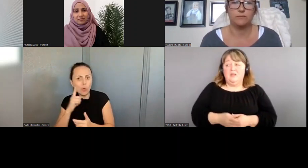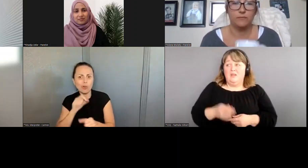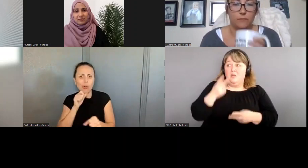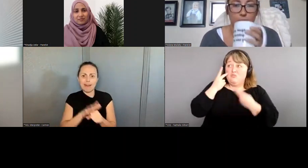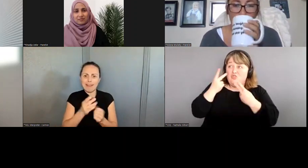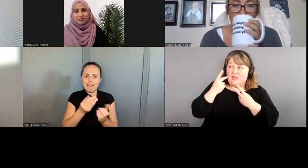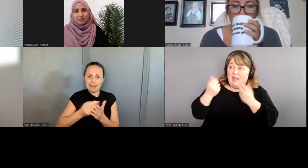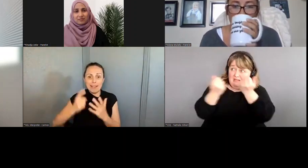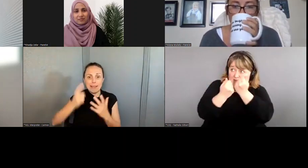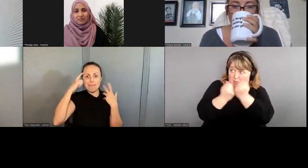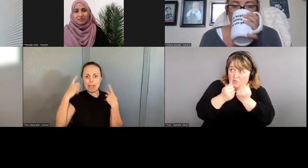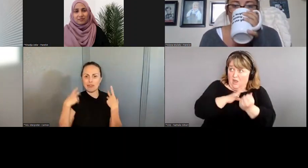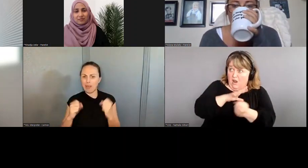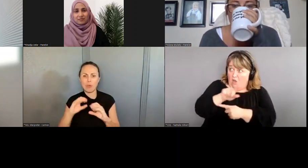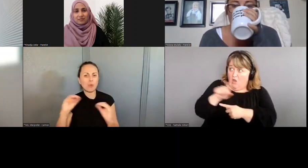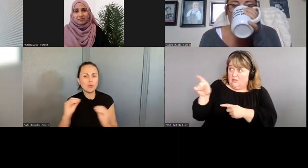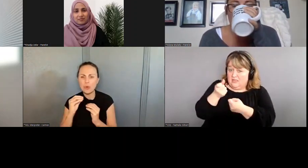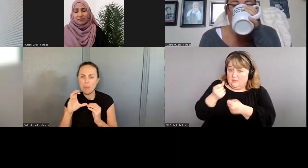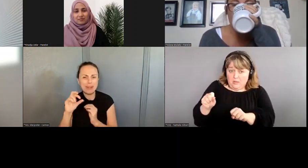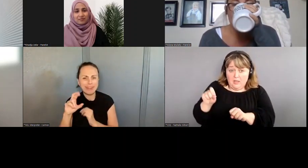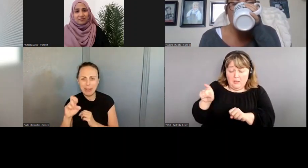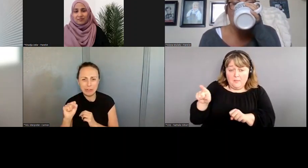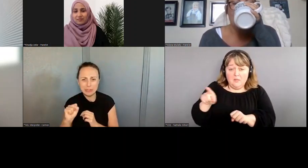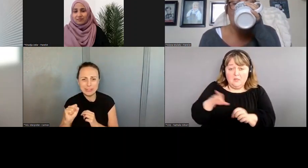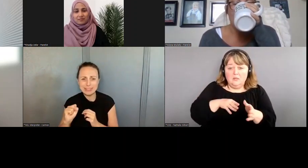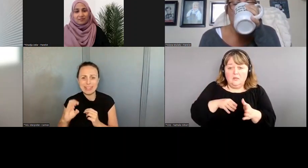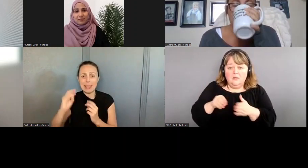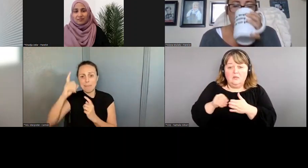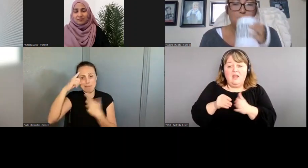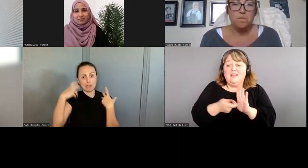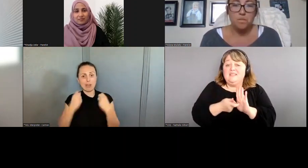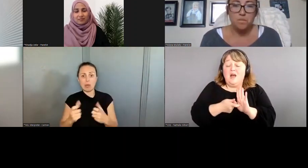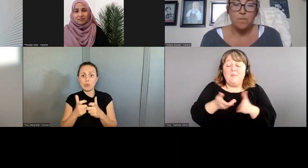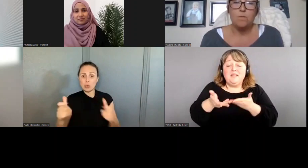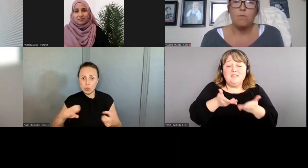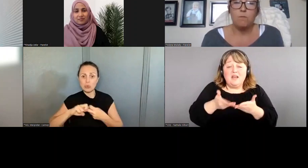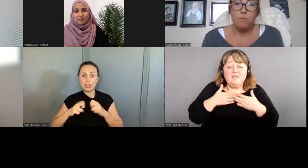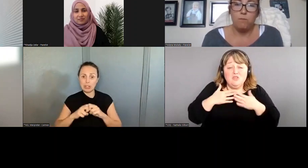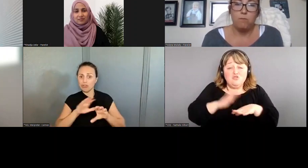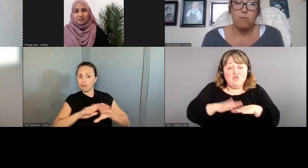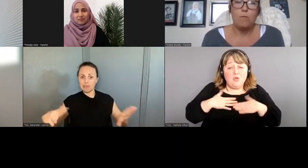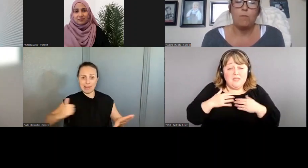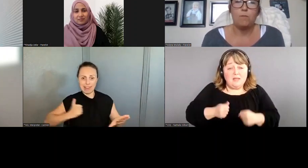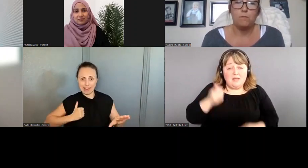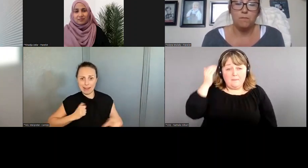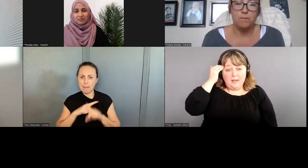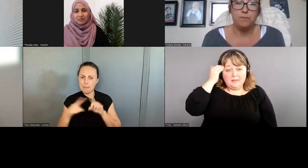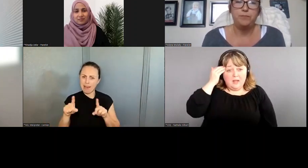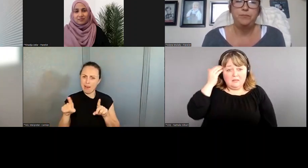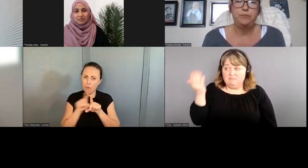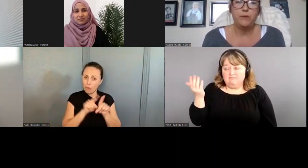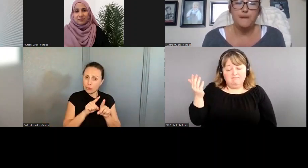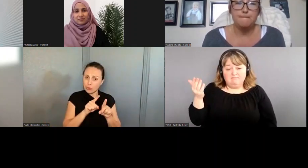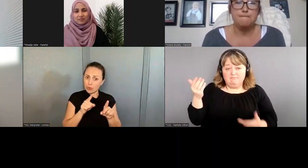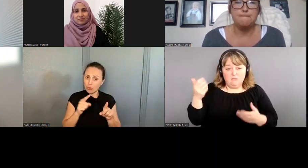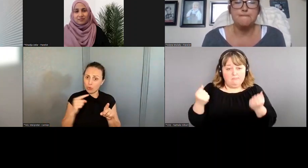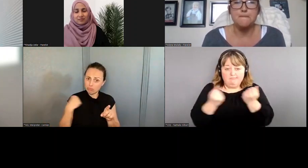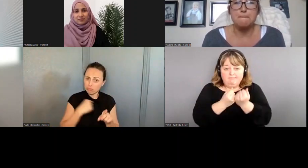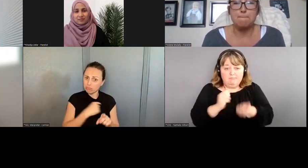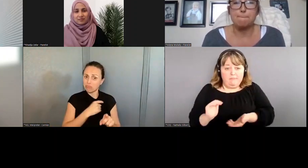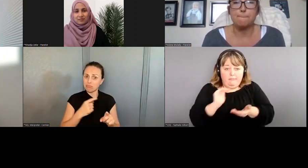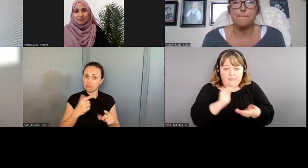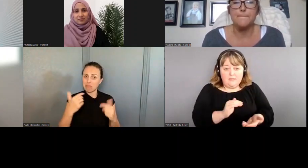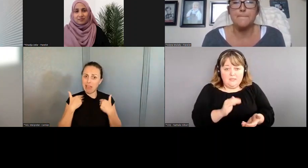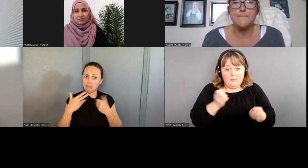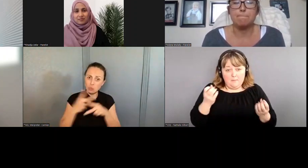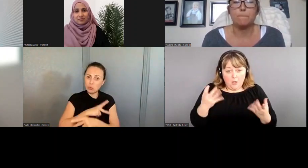like nobody cares about mental health is a big issue nationally right now, but now look at us that have to deal with how